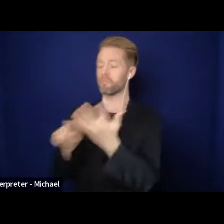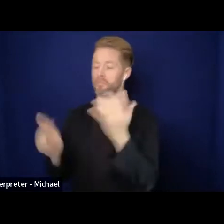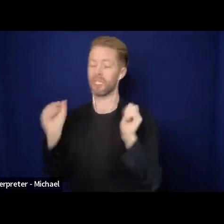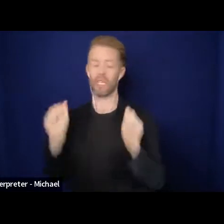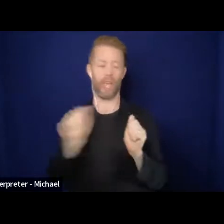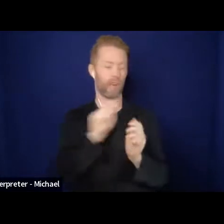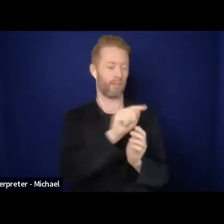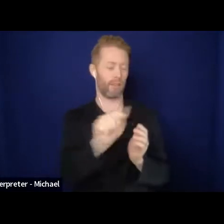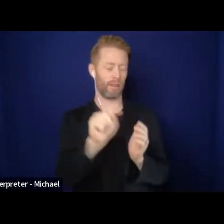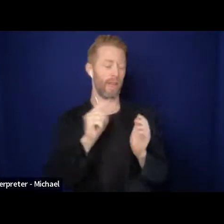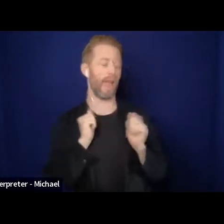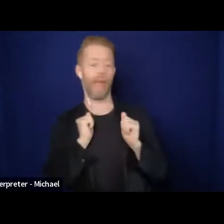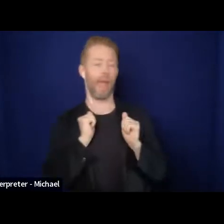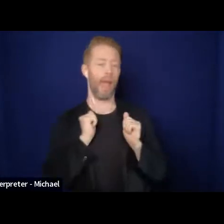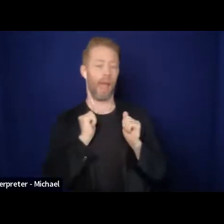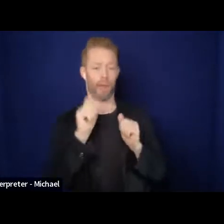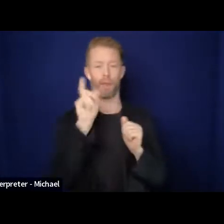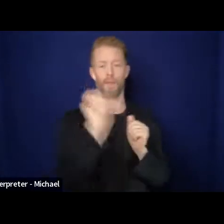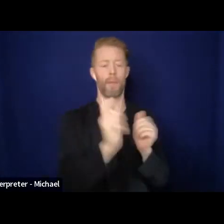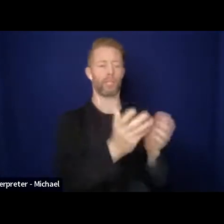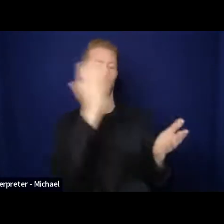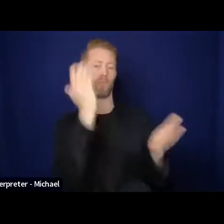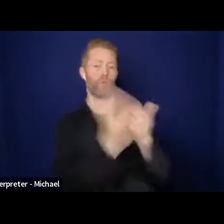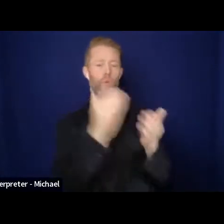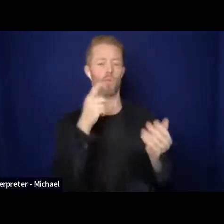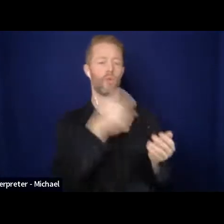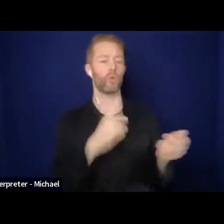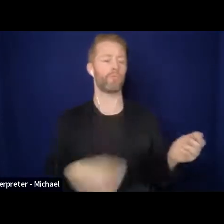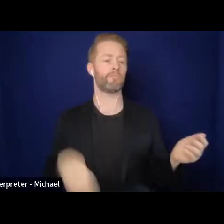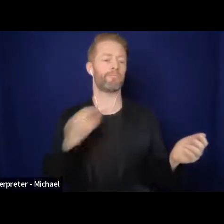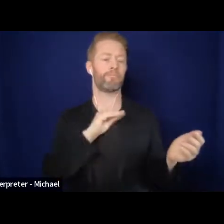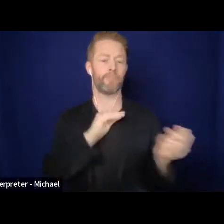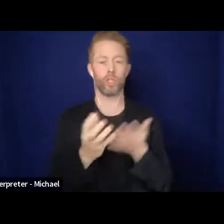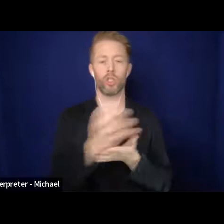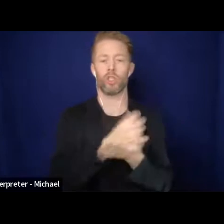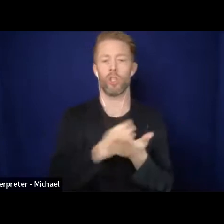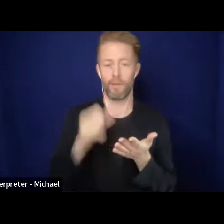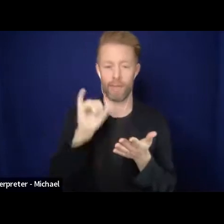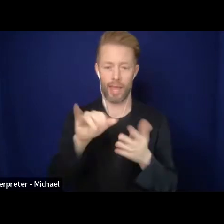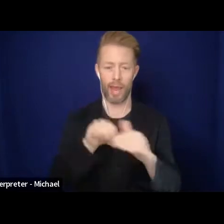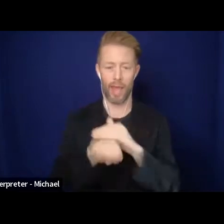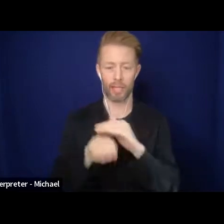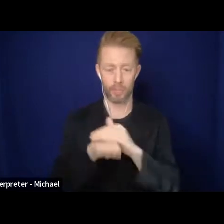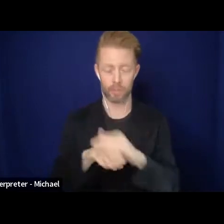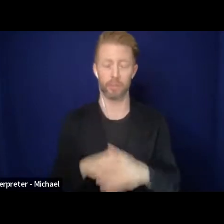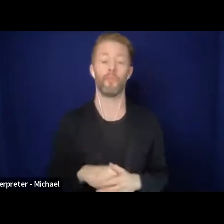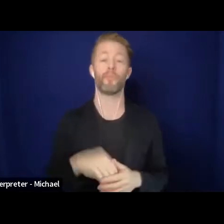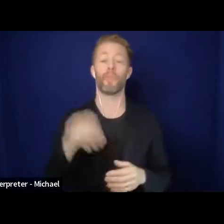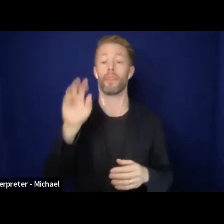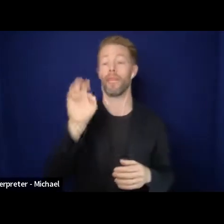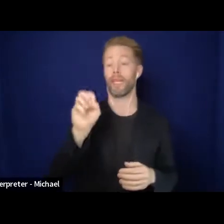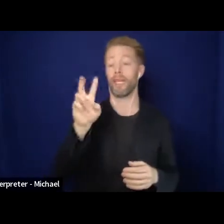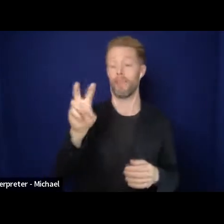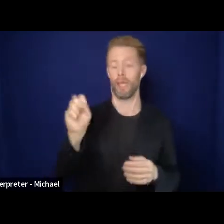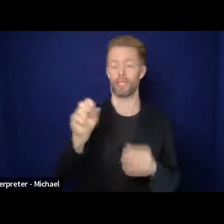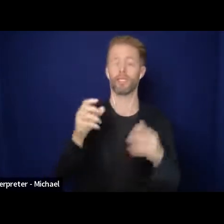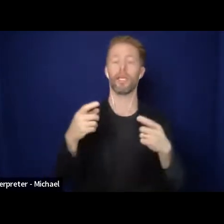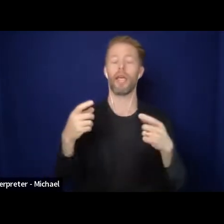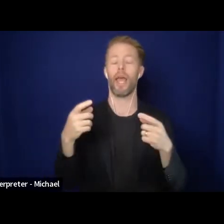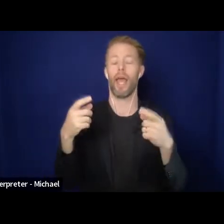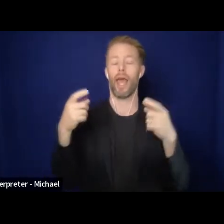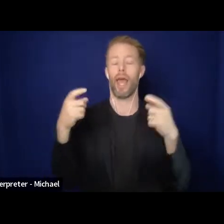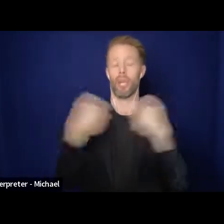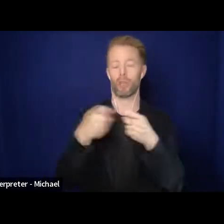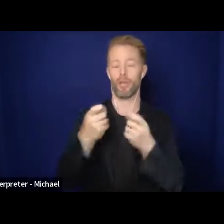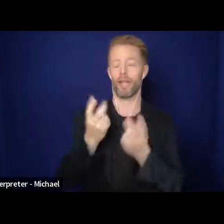prove that you are sufficiently deserving of access to that service. And electronic visit verification on its face,